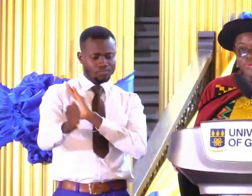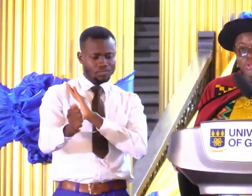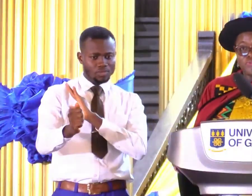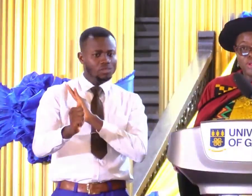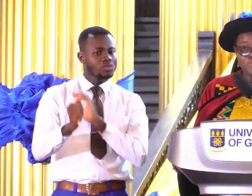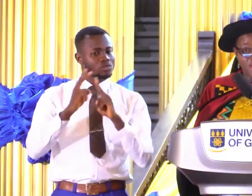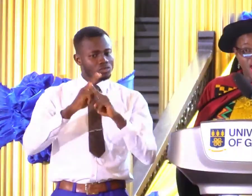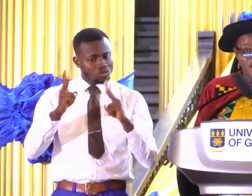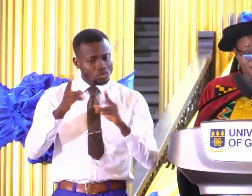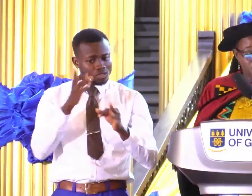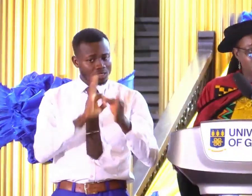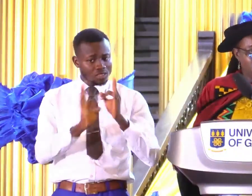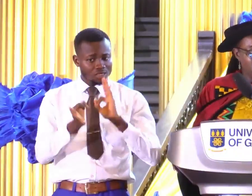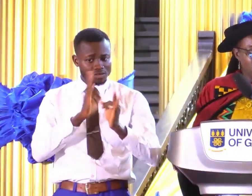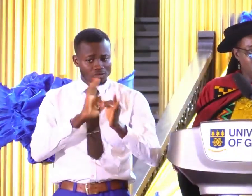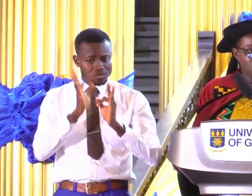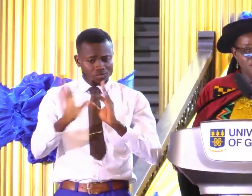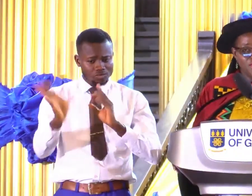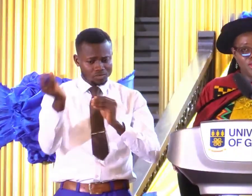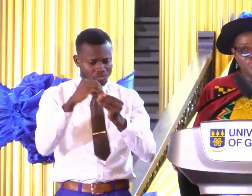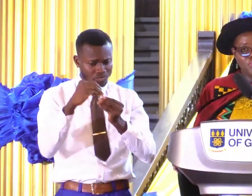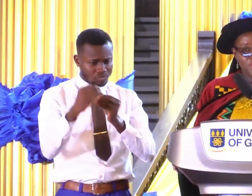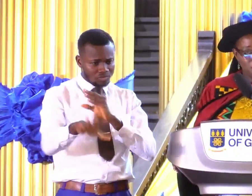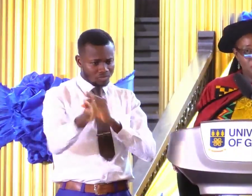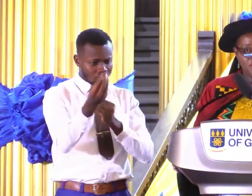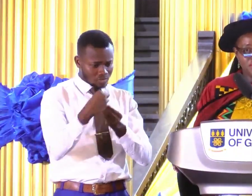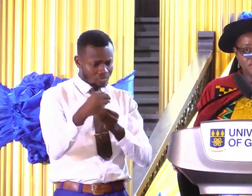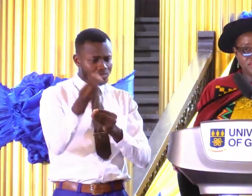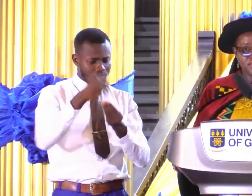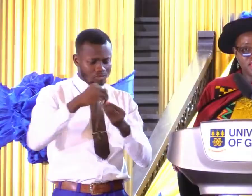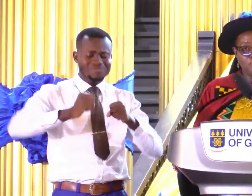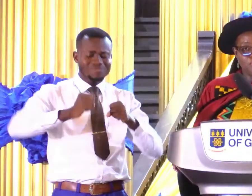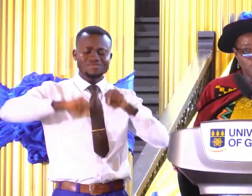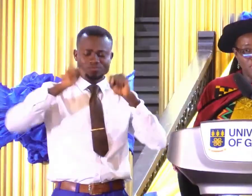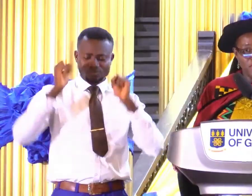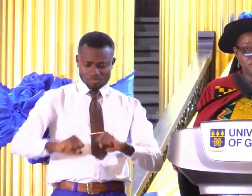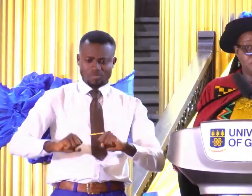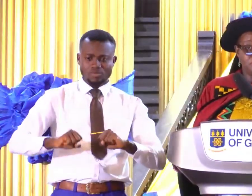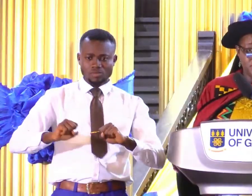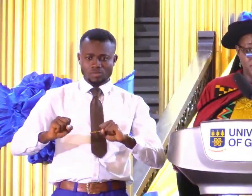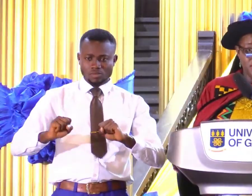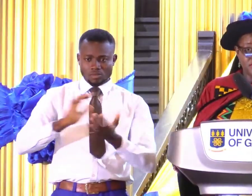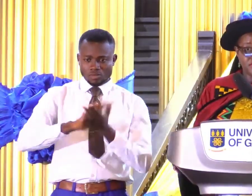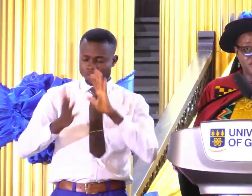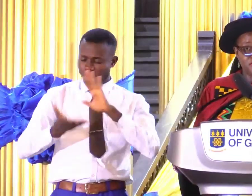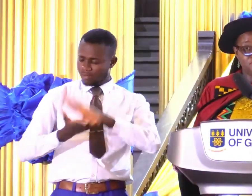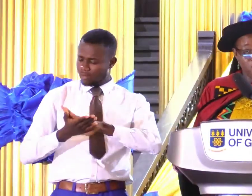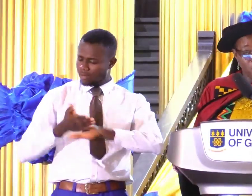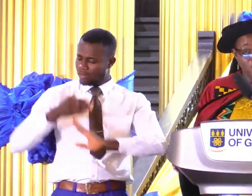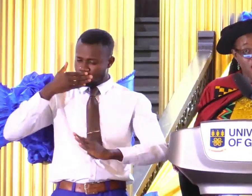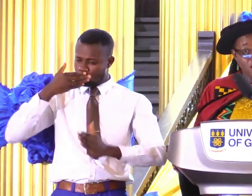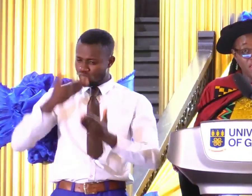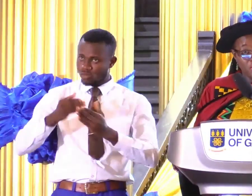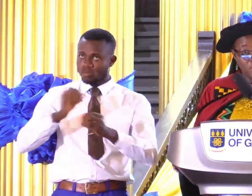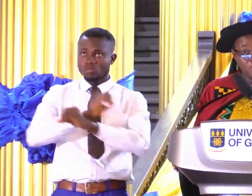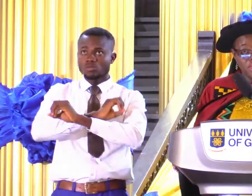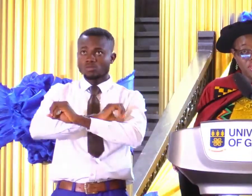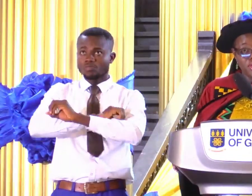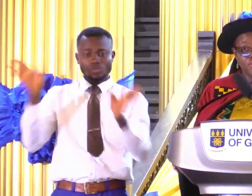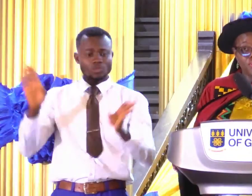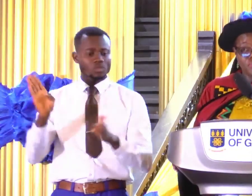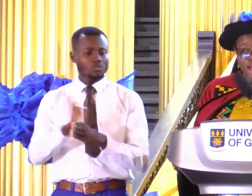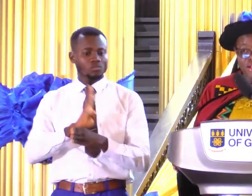so if we put our acts together, we can make this a booming business for our